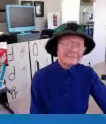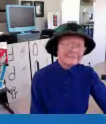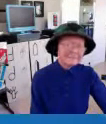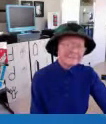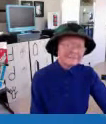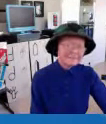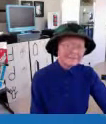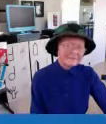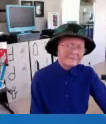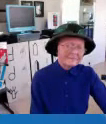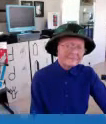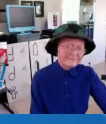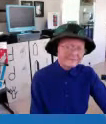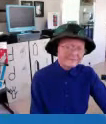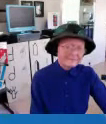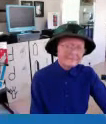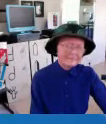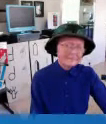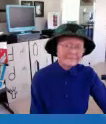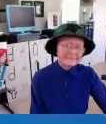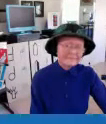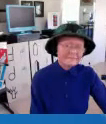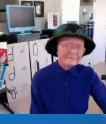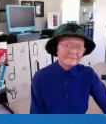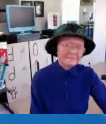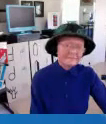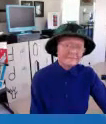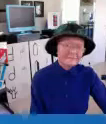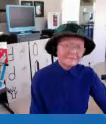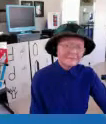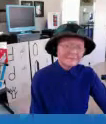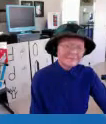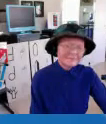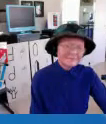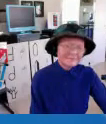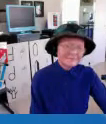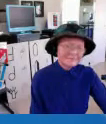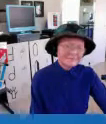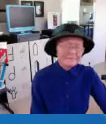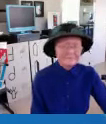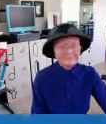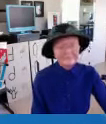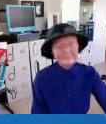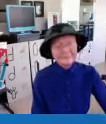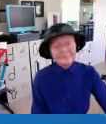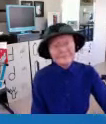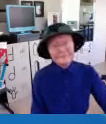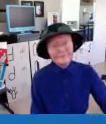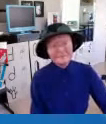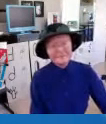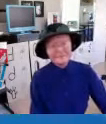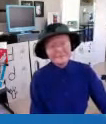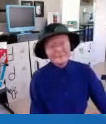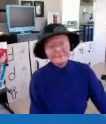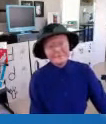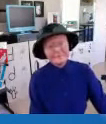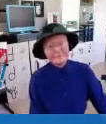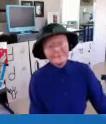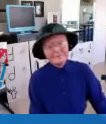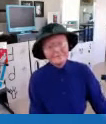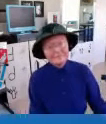Now, prepositions, I showed you the prompts. And what we're looking at here is the difference between